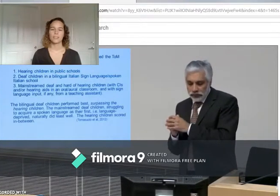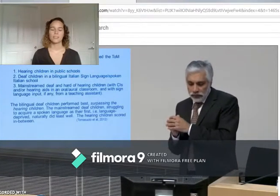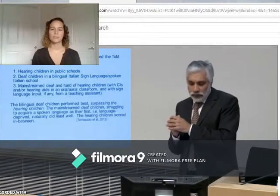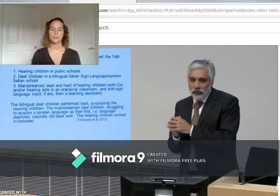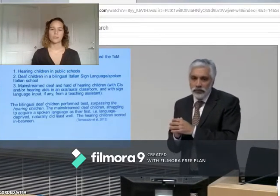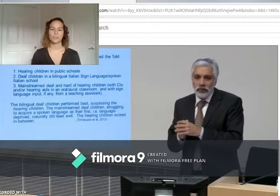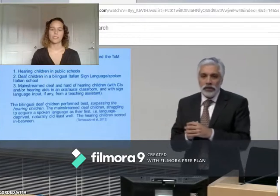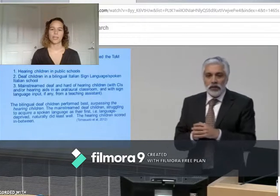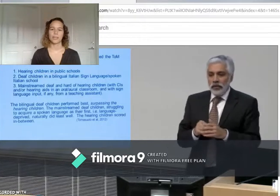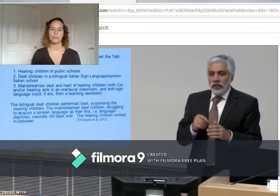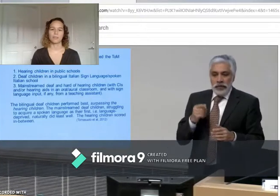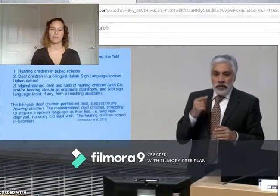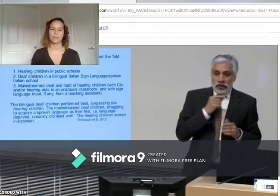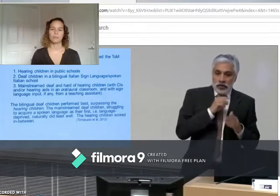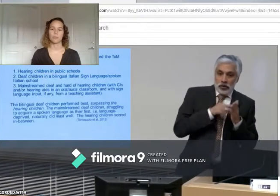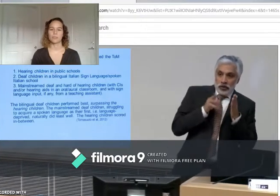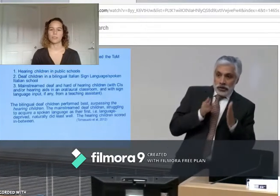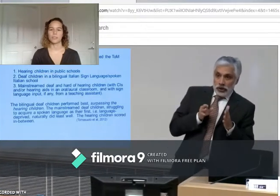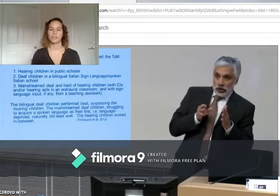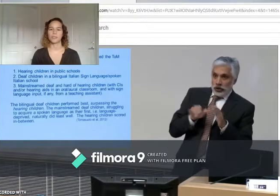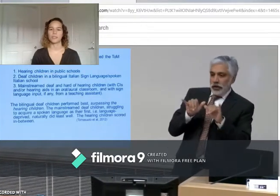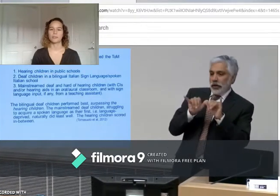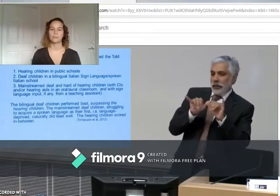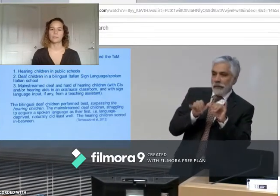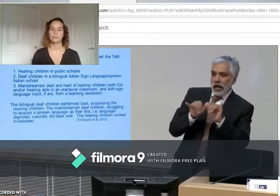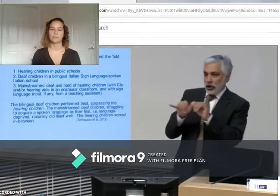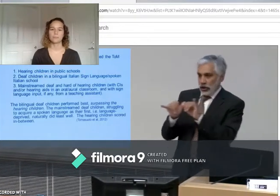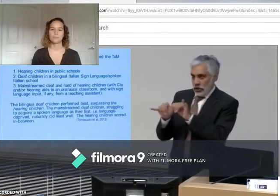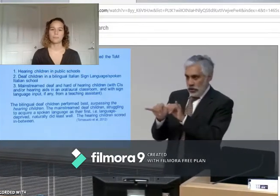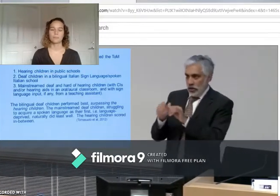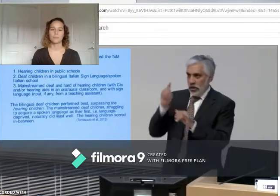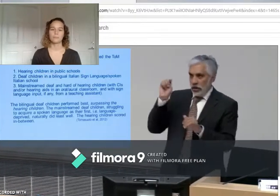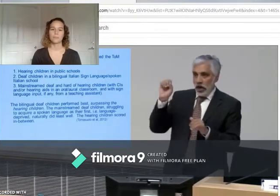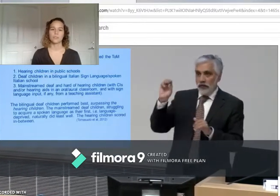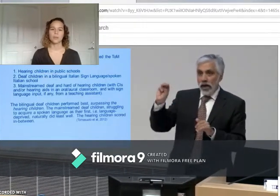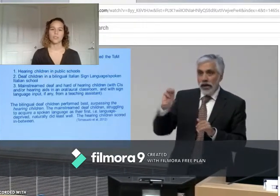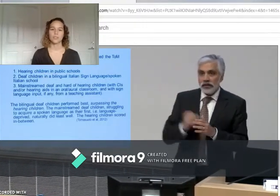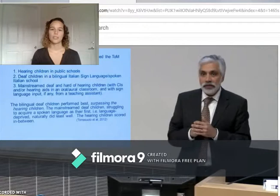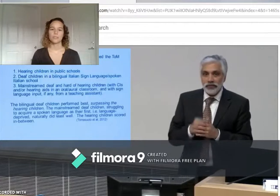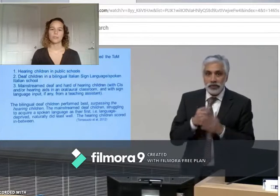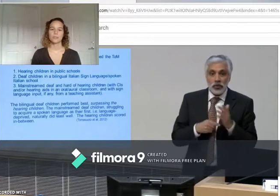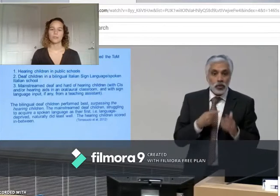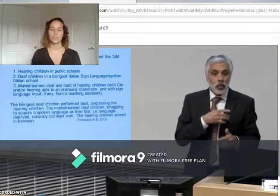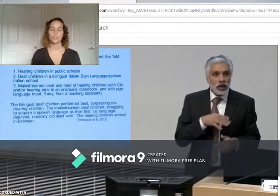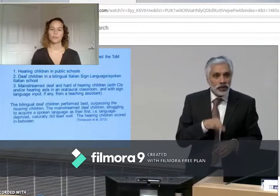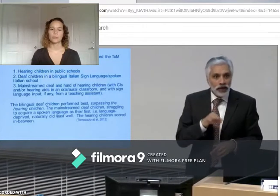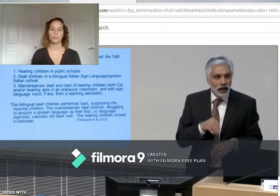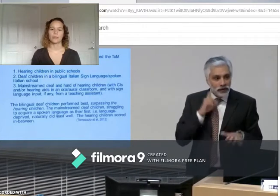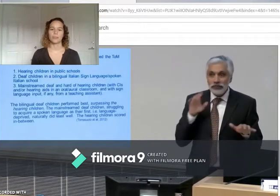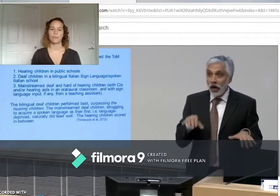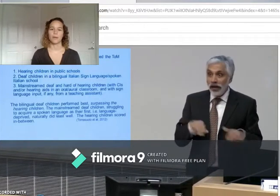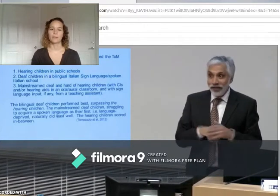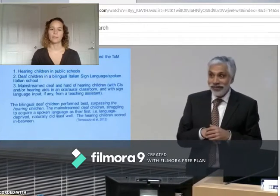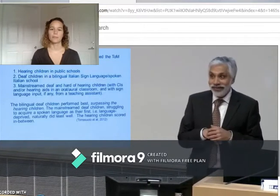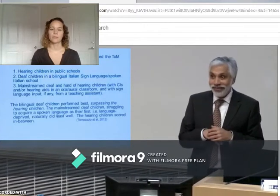They had some exposure to sign language, but they were mostly trained to speak. She measured each group's